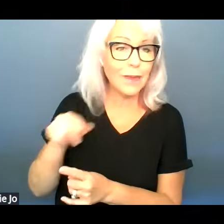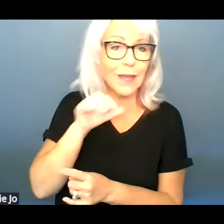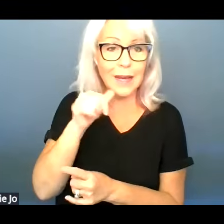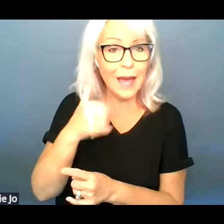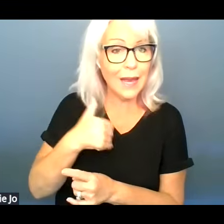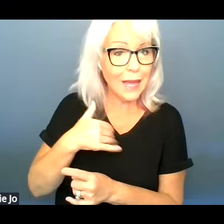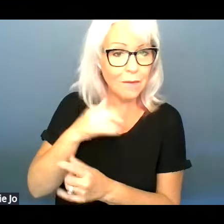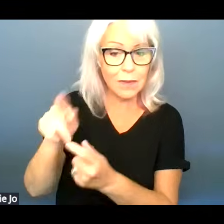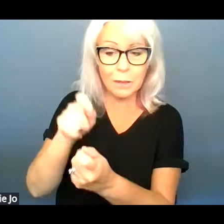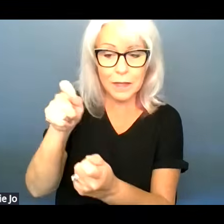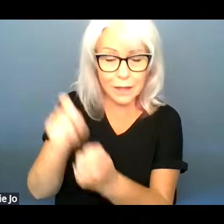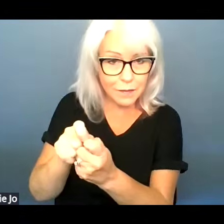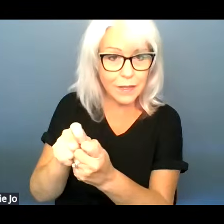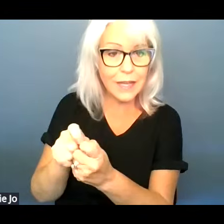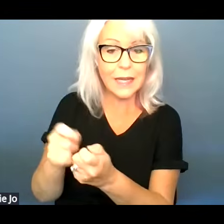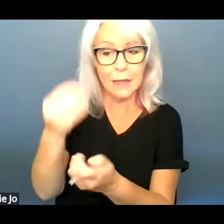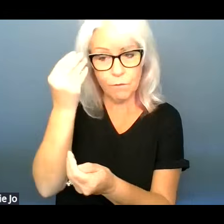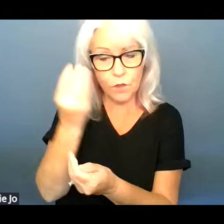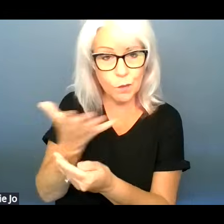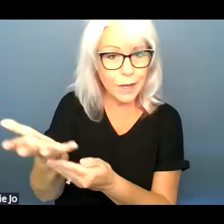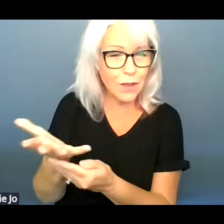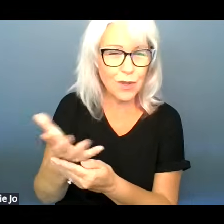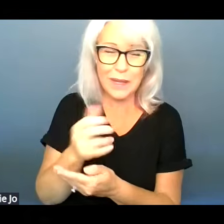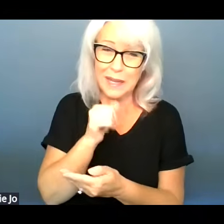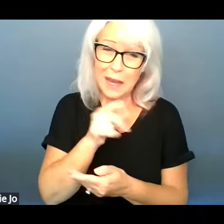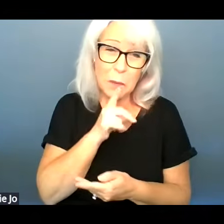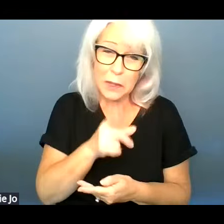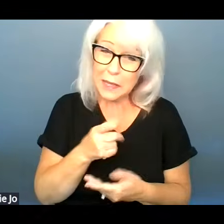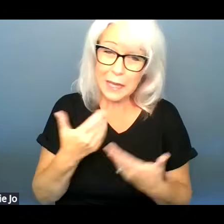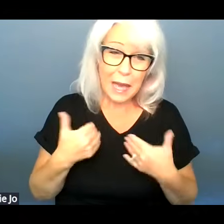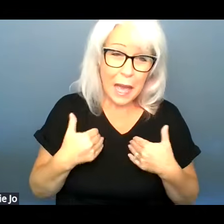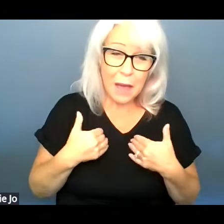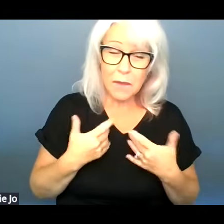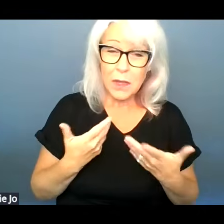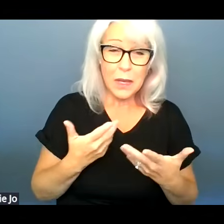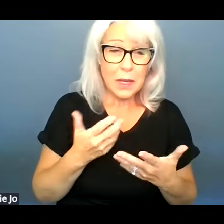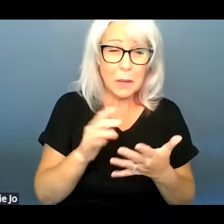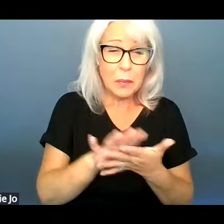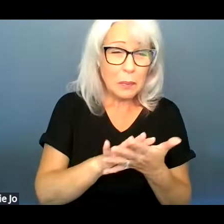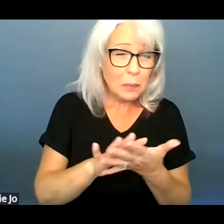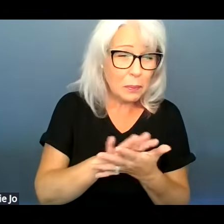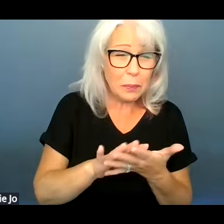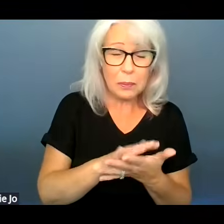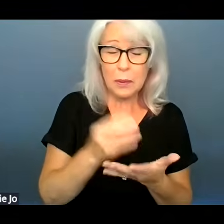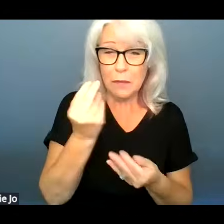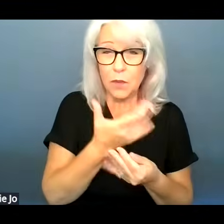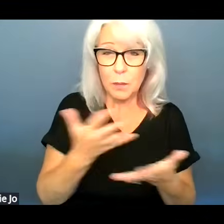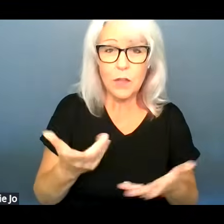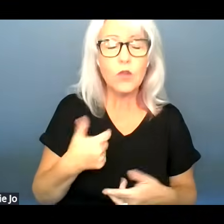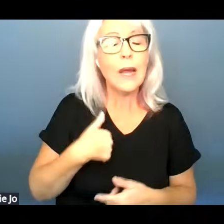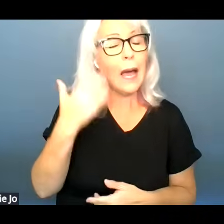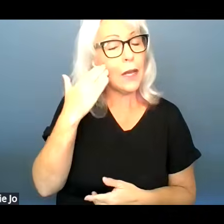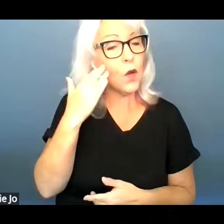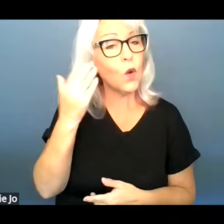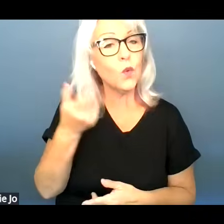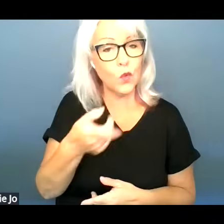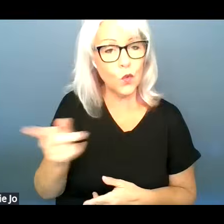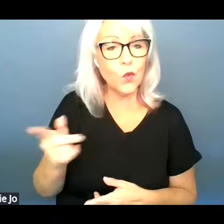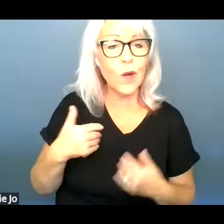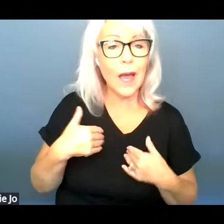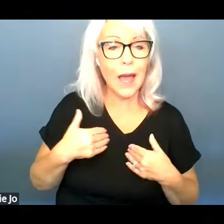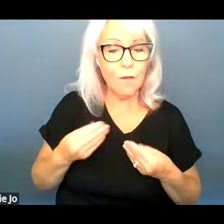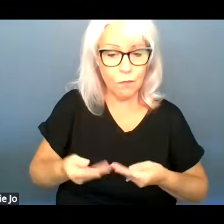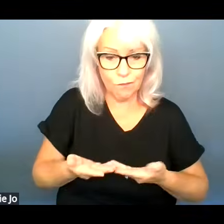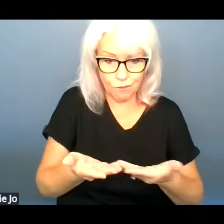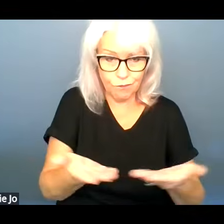and the specificity, not even the bare bones that is required. And again, I know that you have our submission. I was able to take a look